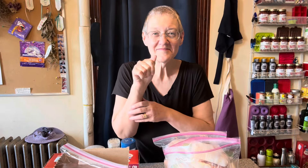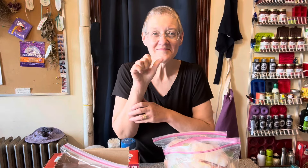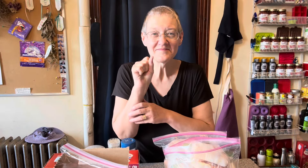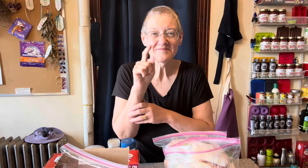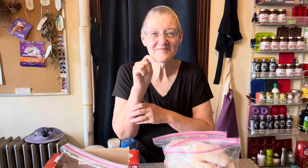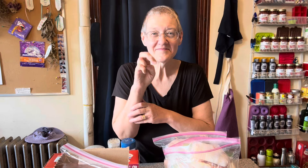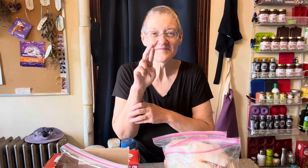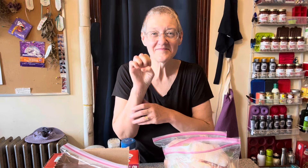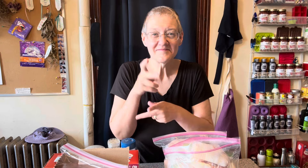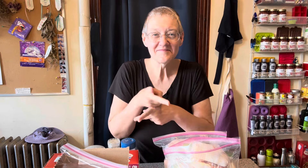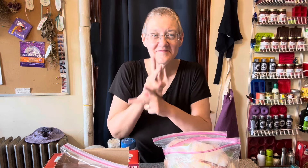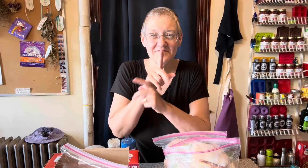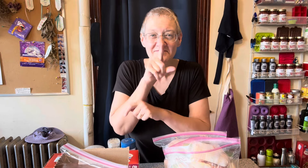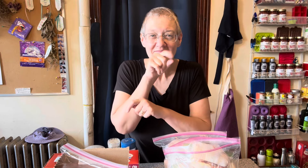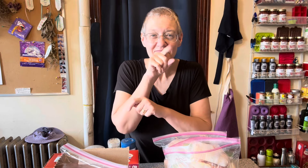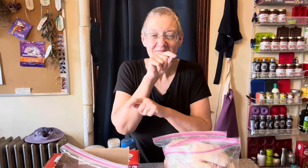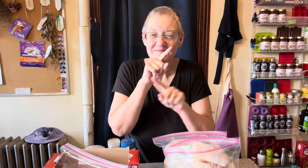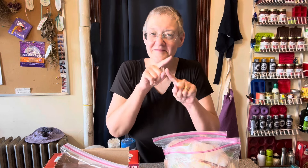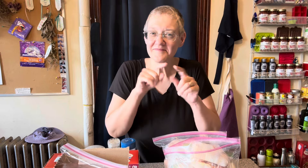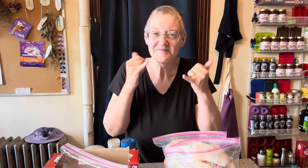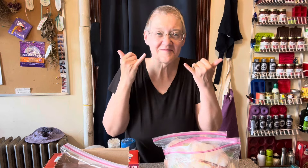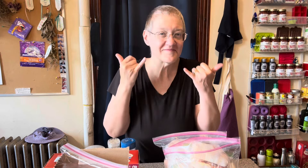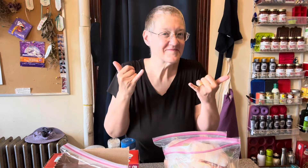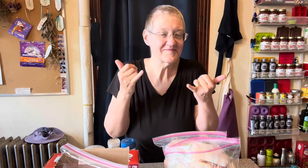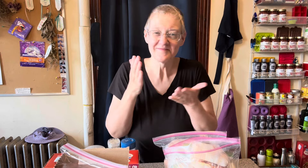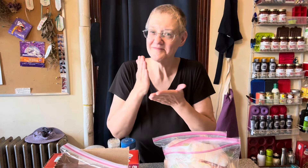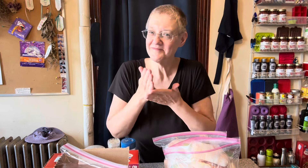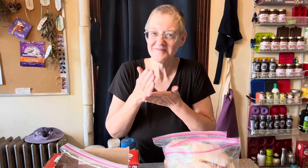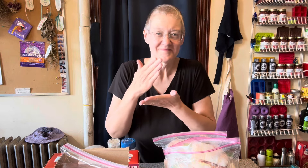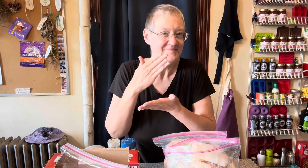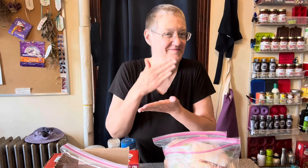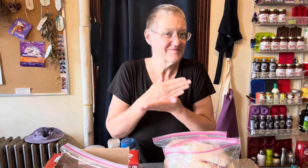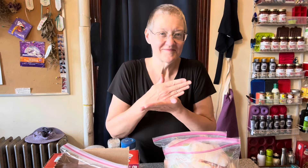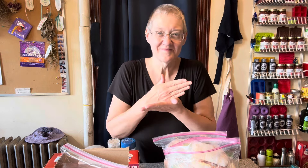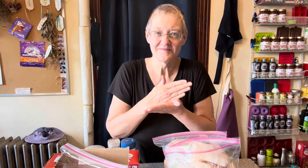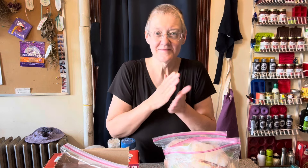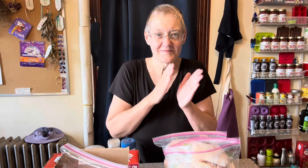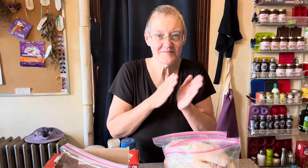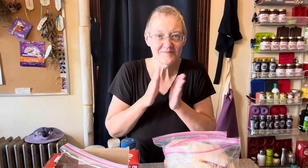organic pasture-raised chicken, but right now it's just not in the budget.